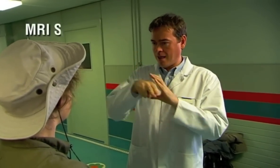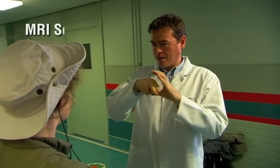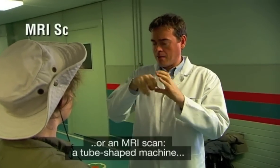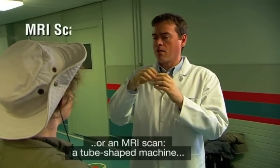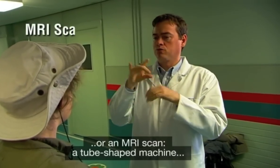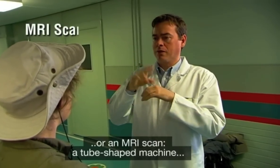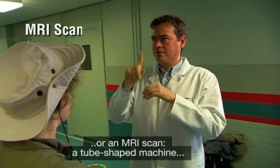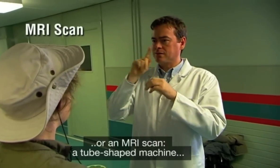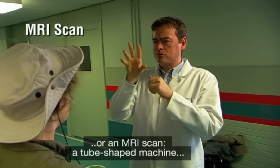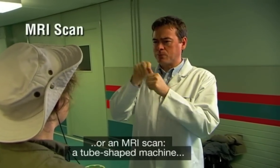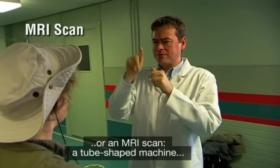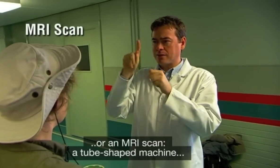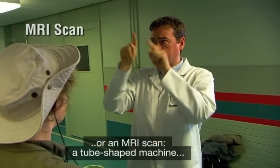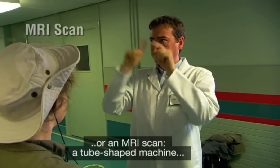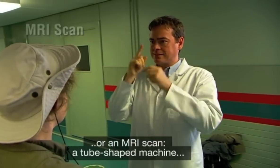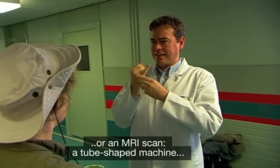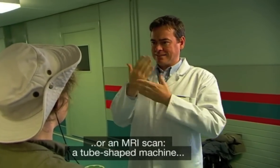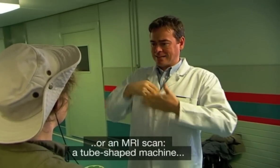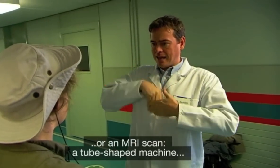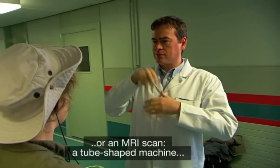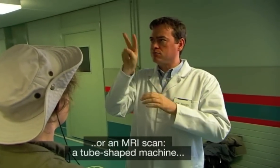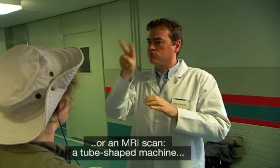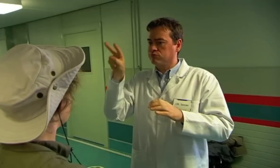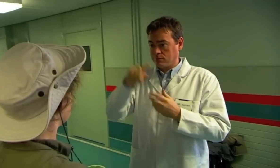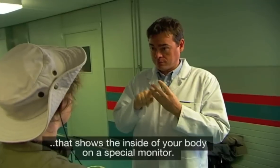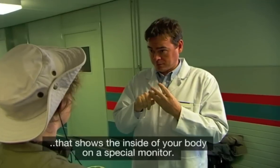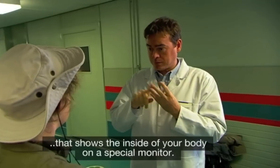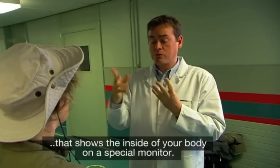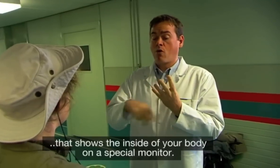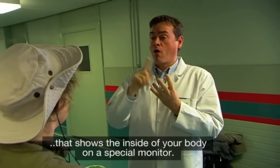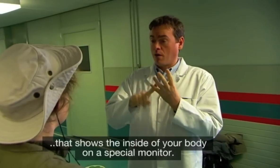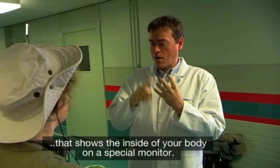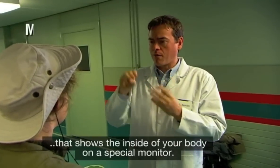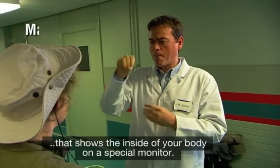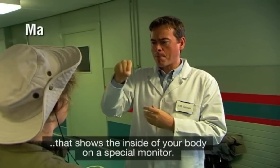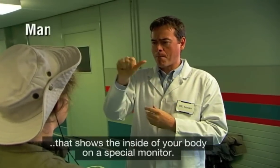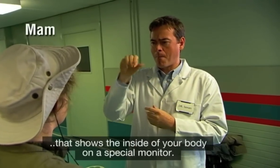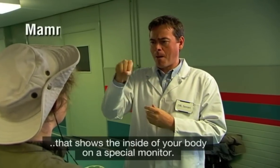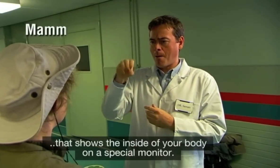Or an MRI scan. A tube-shaped machine that shows the inside of your body on a special monitor.